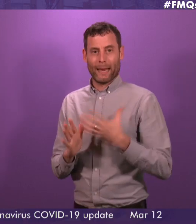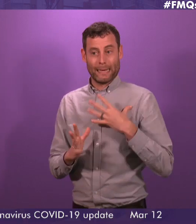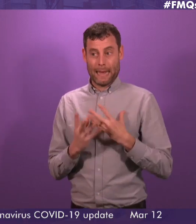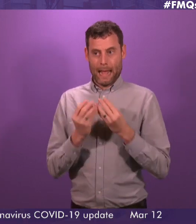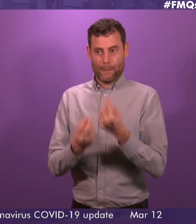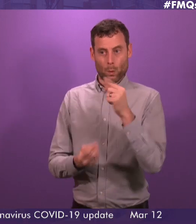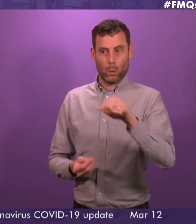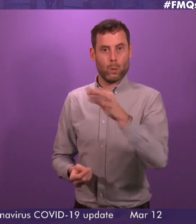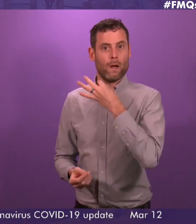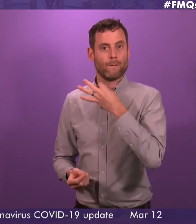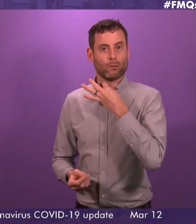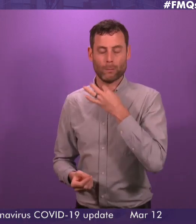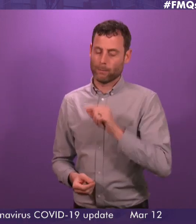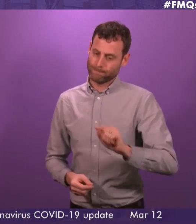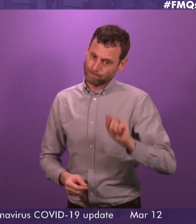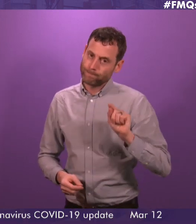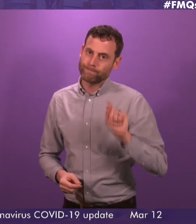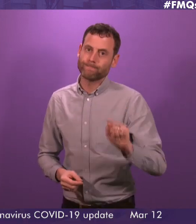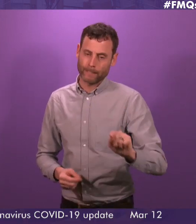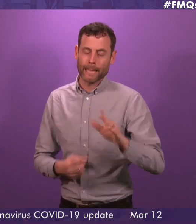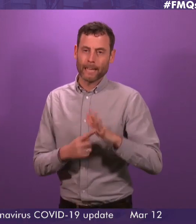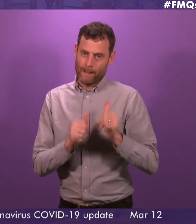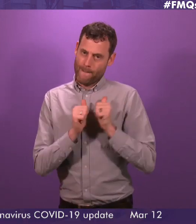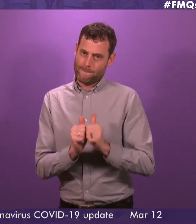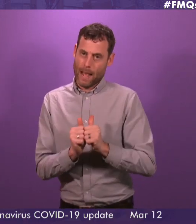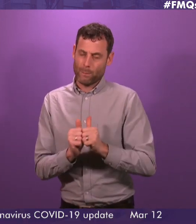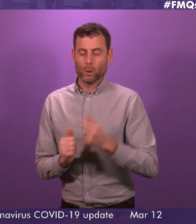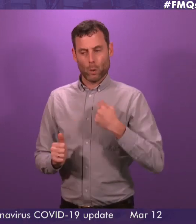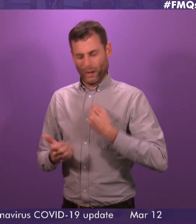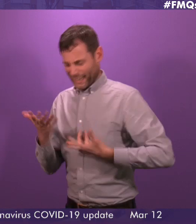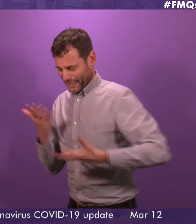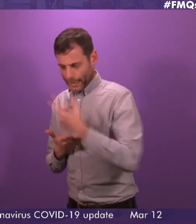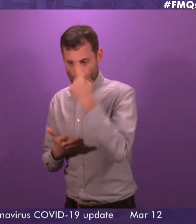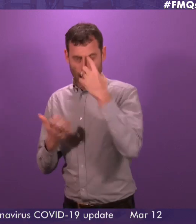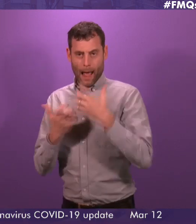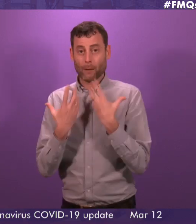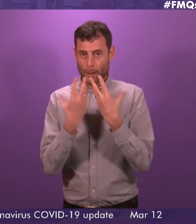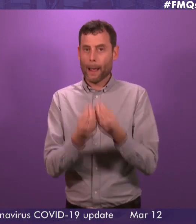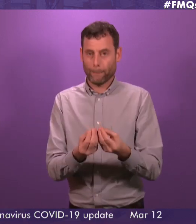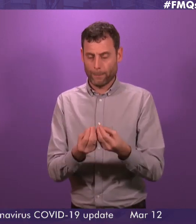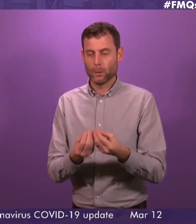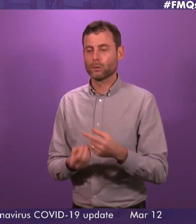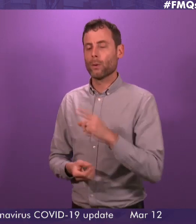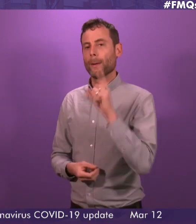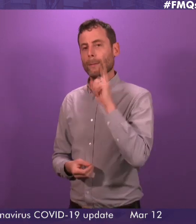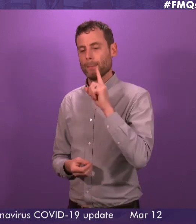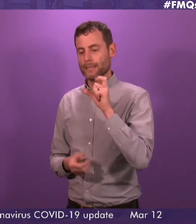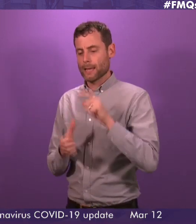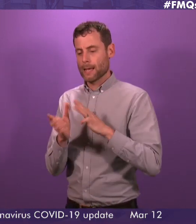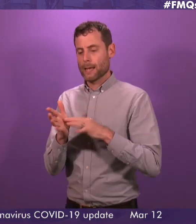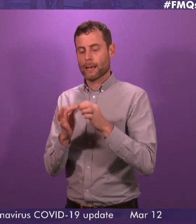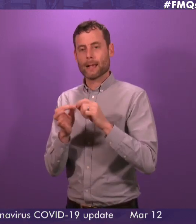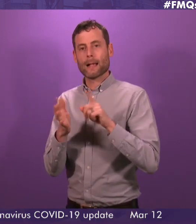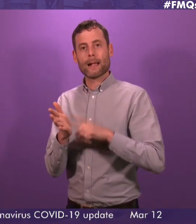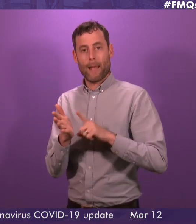most vulnerable. Those discussions will be underway, I'm sure, by my colleague Ms Campbell, to hear from the